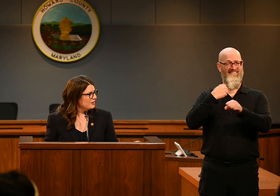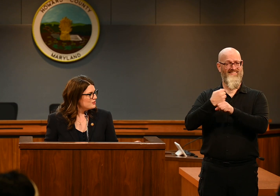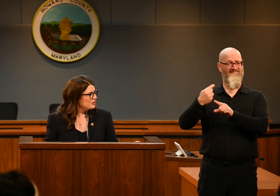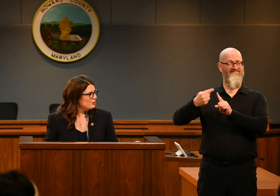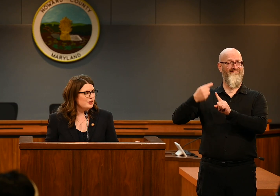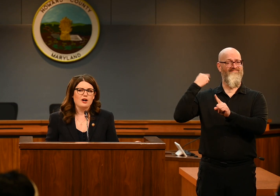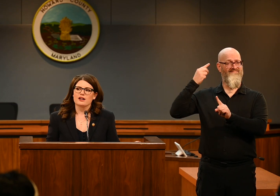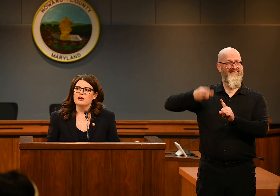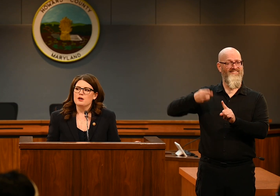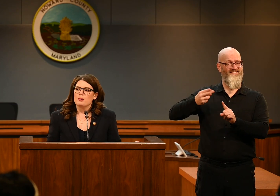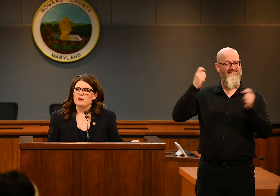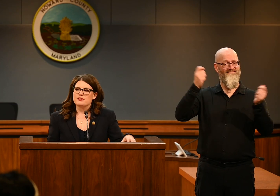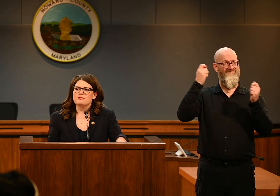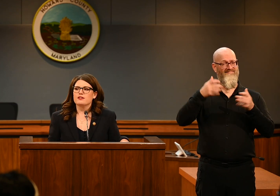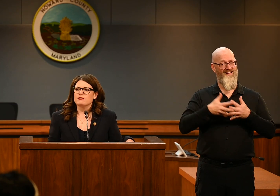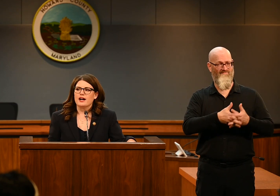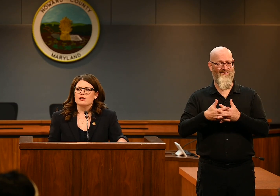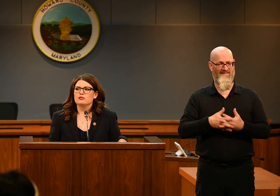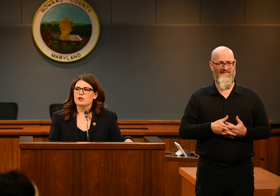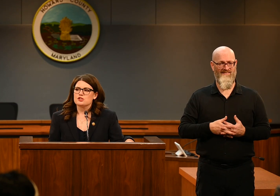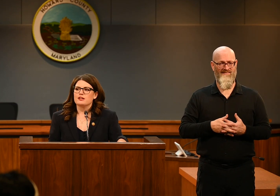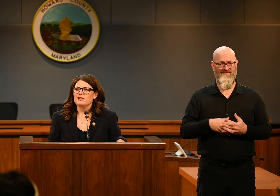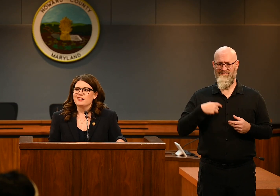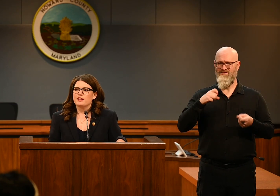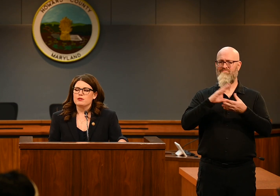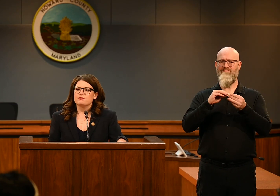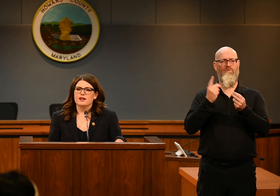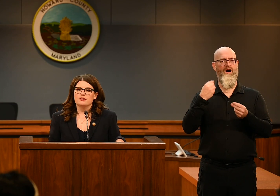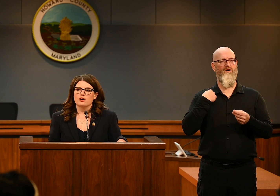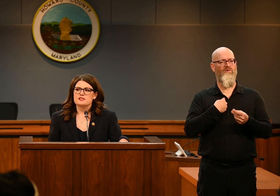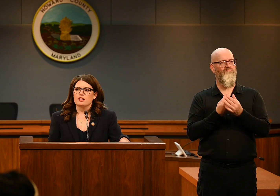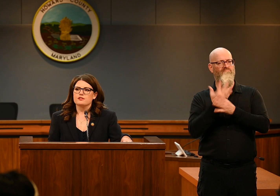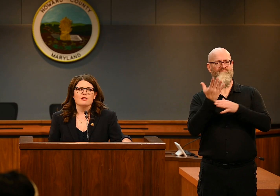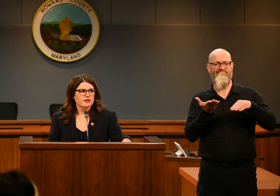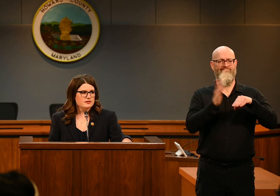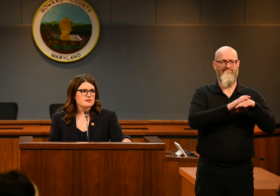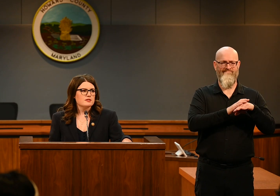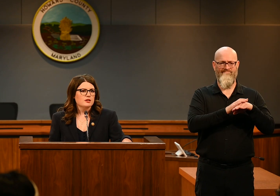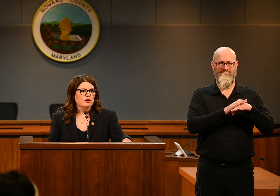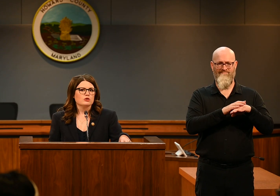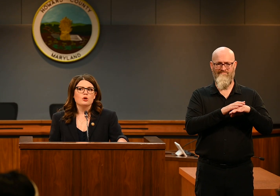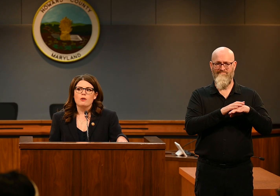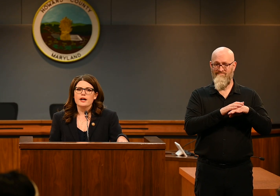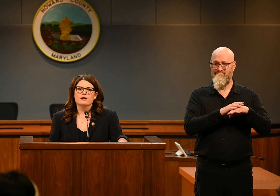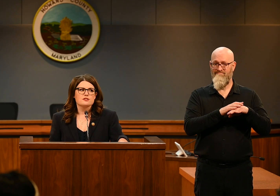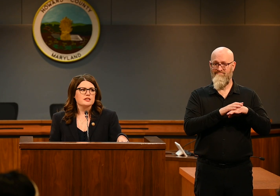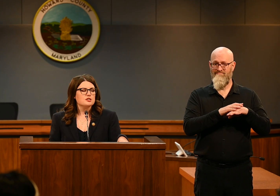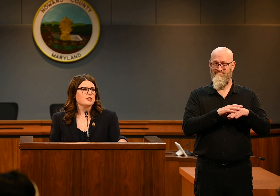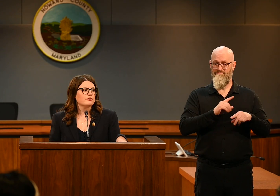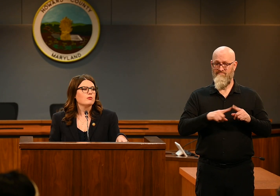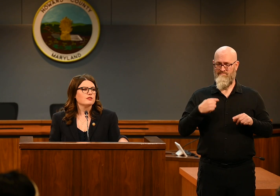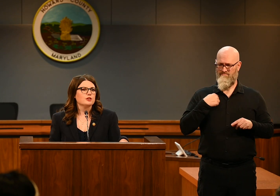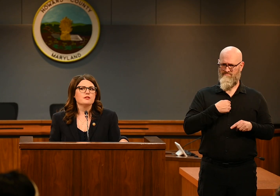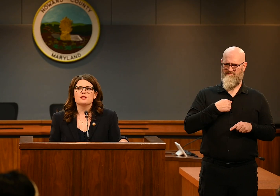our values and who we are. But this very radical notion that we were founded on self-governance requires